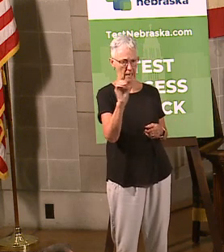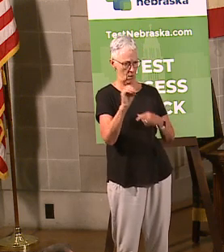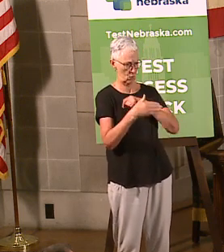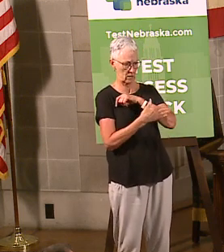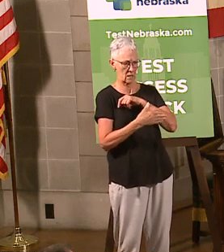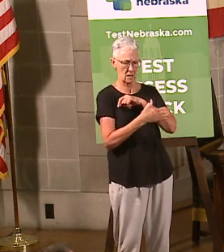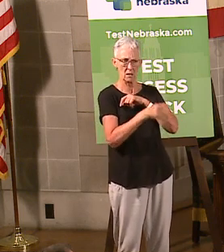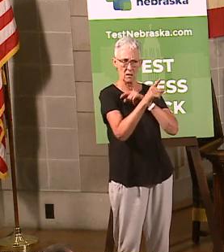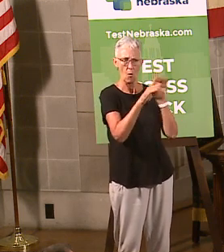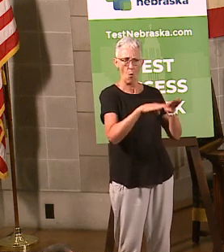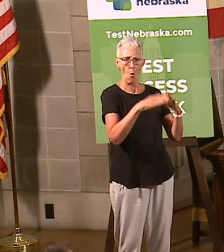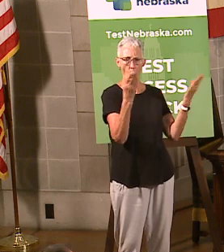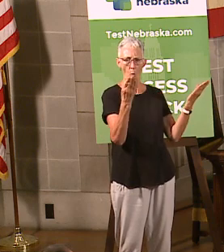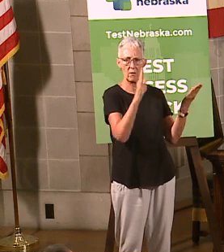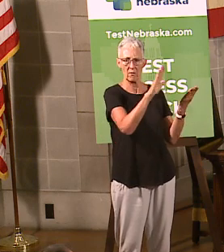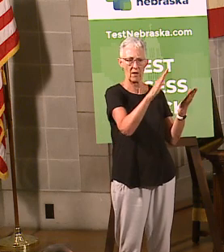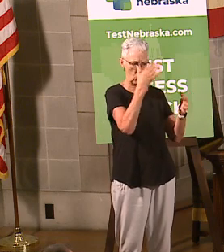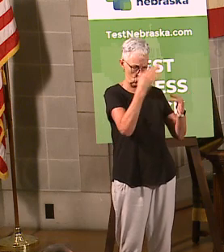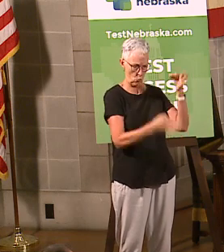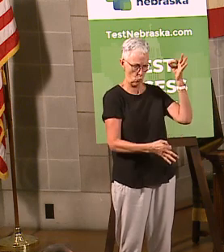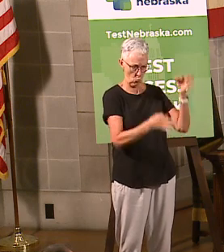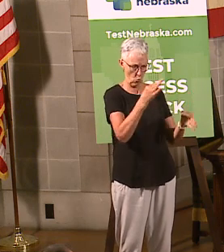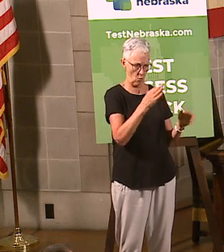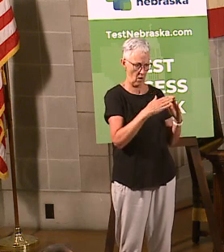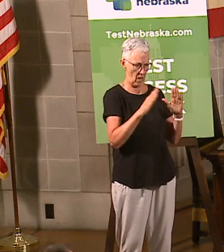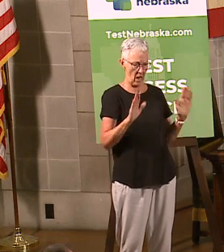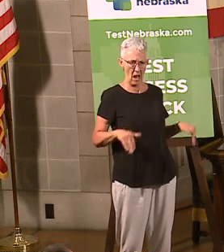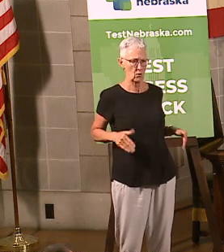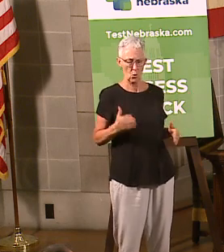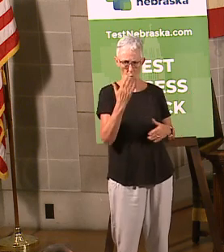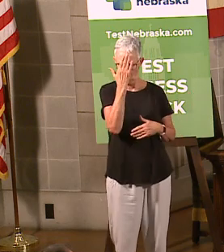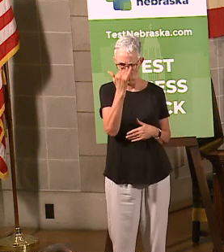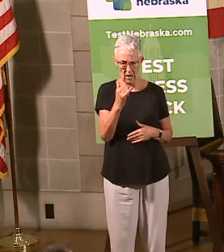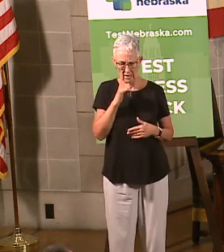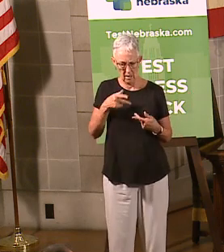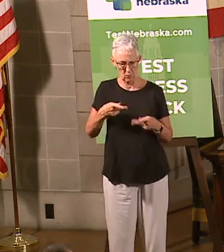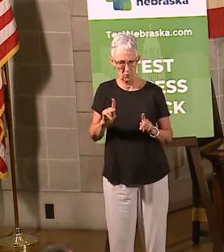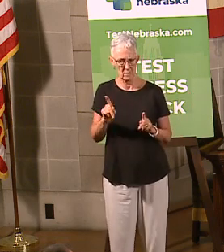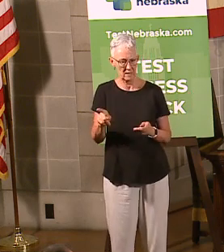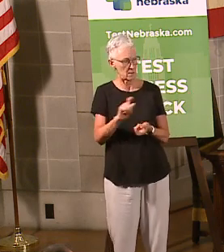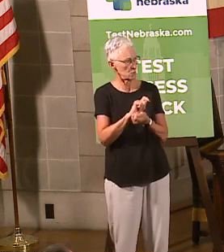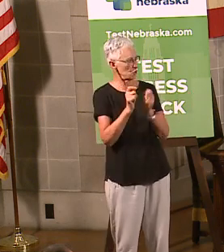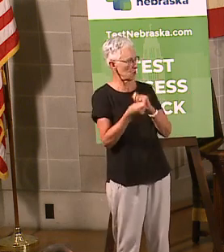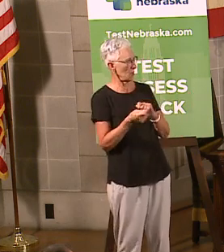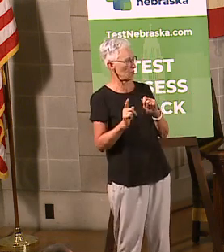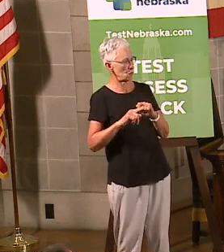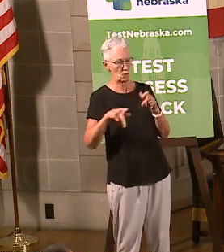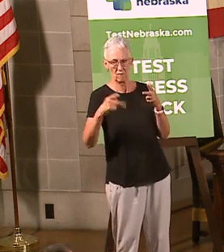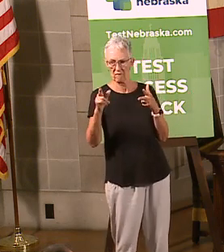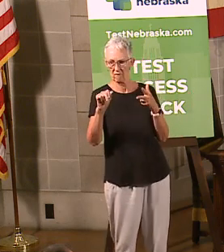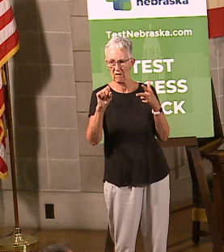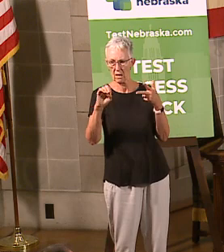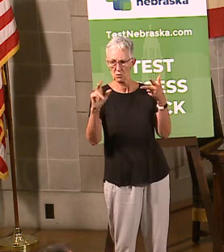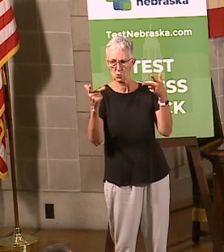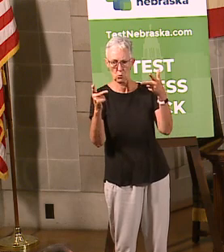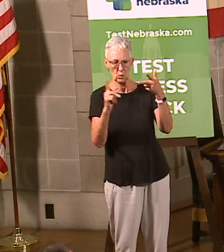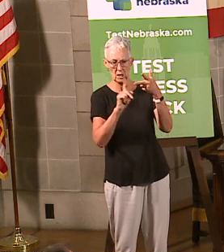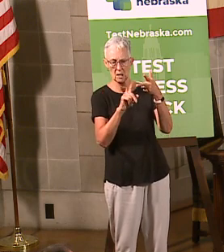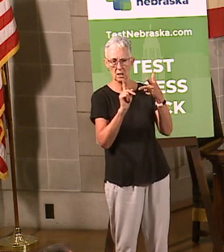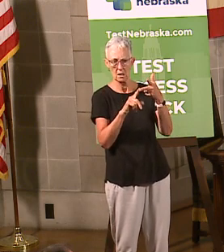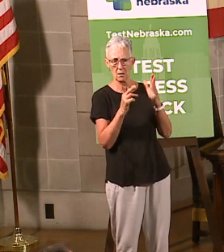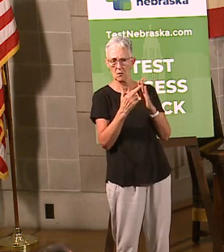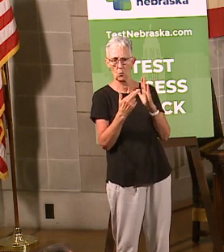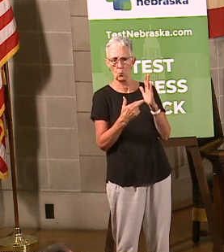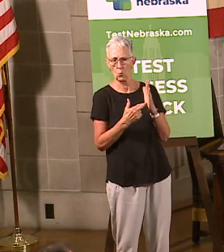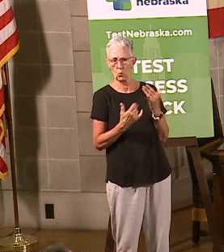Becca wants to know if, if they've slowed in, say, Central District Public Health in Dakota, if they slowed enough